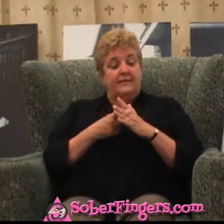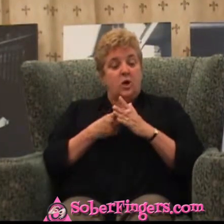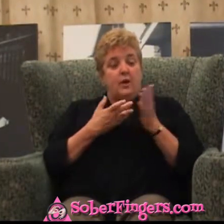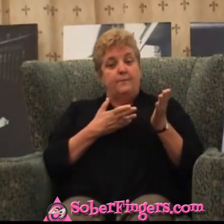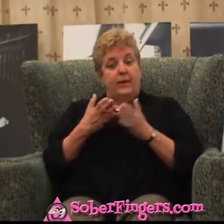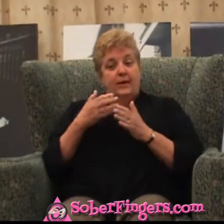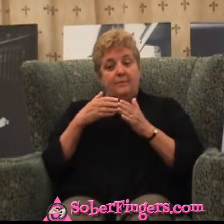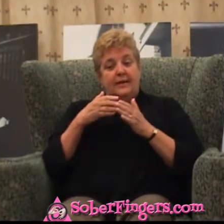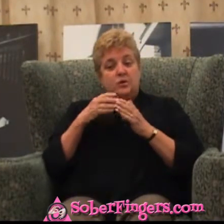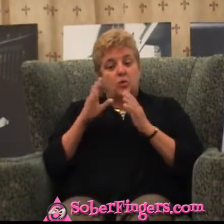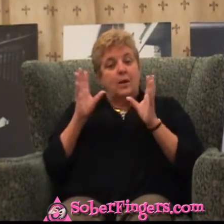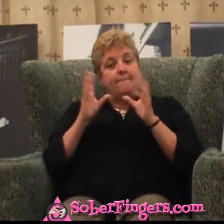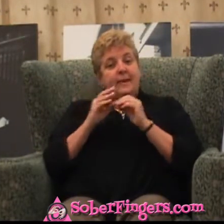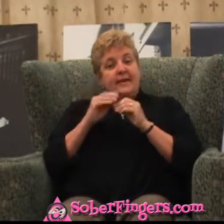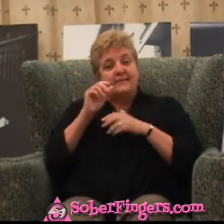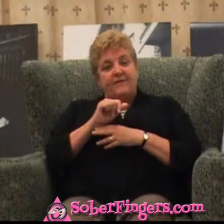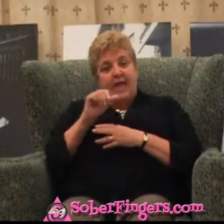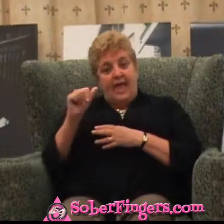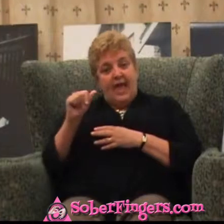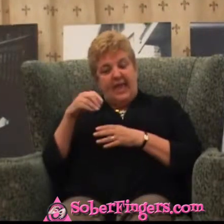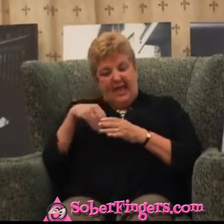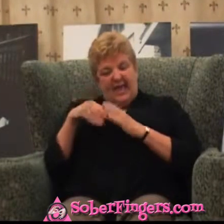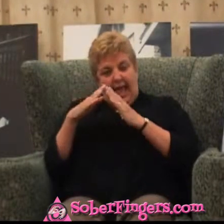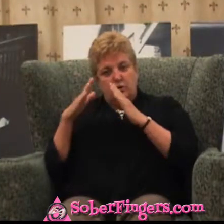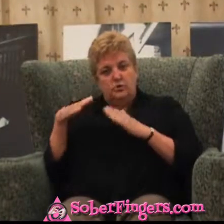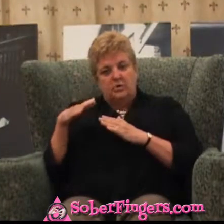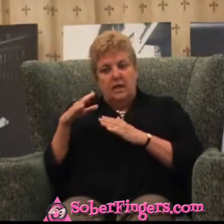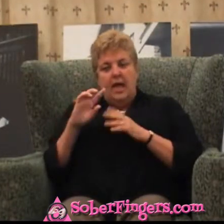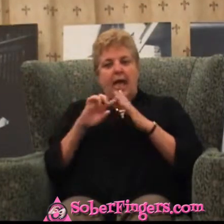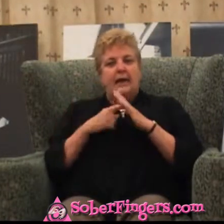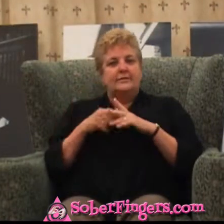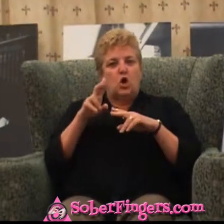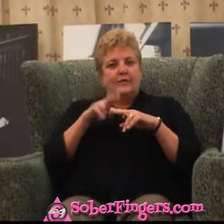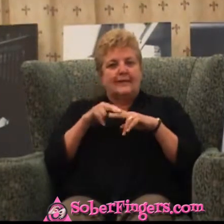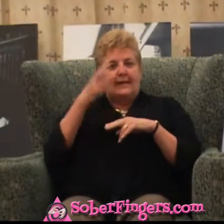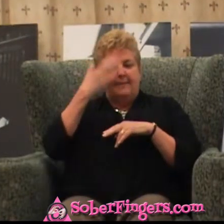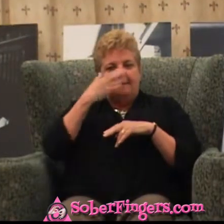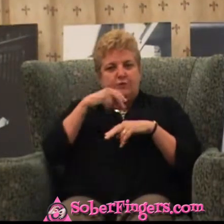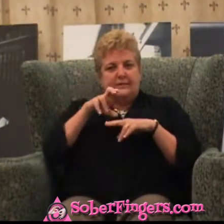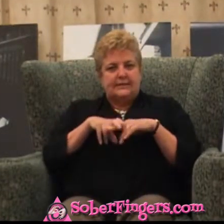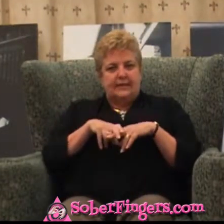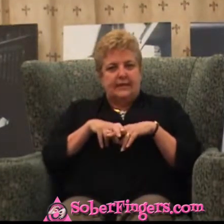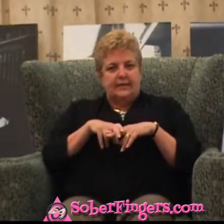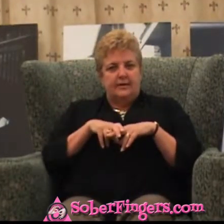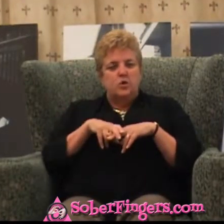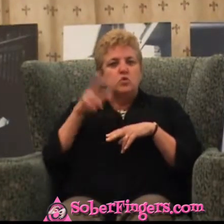of Alcoholics Anonymous, where I started sitting in the front seats and listening like only a dying person could hear.